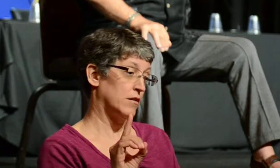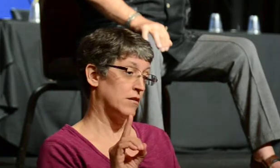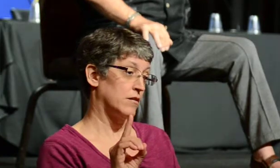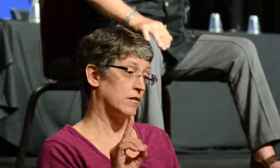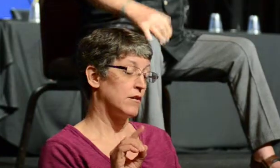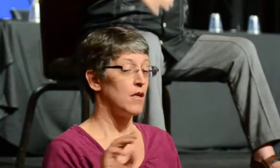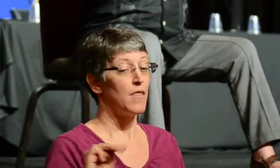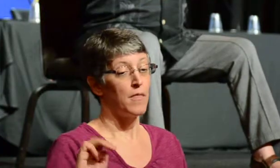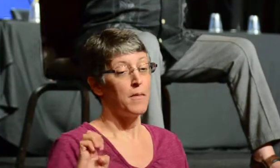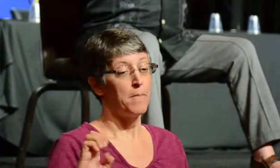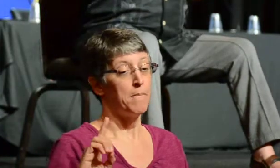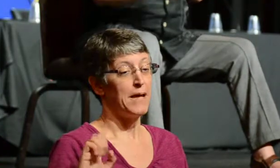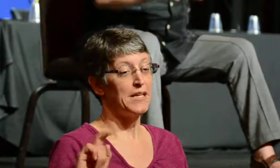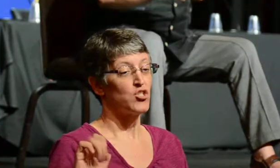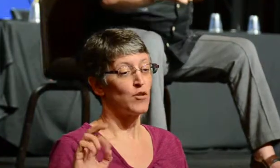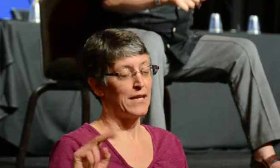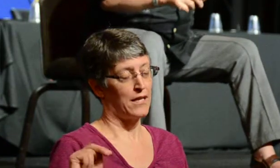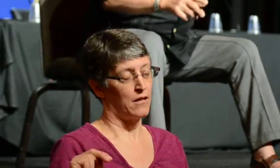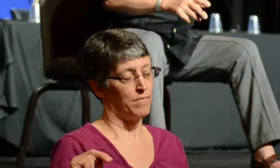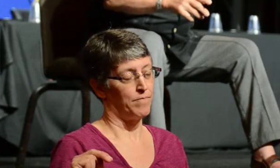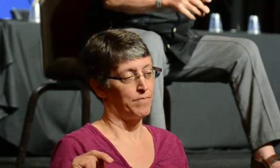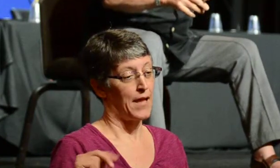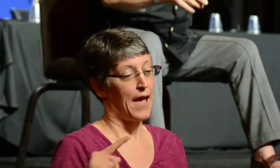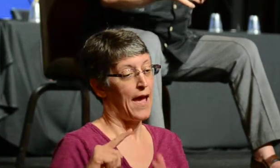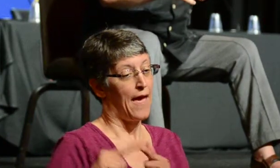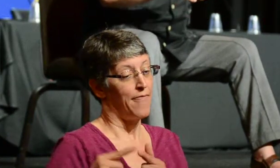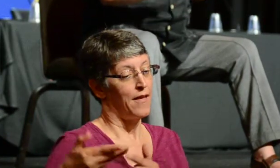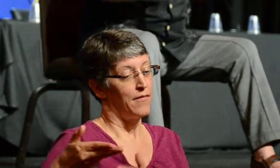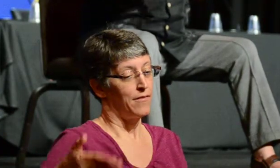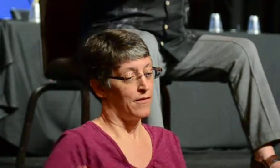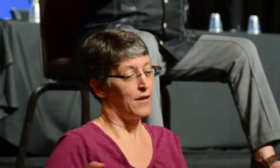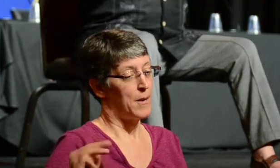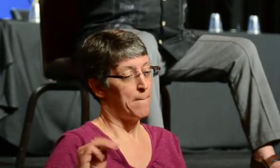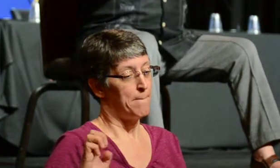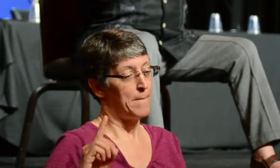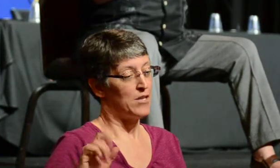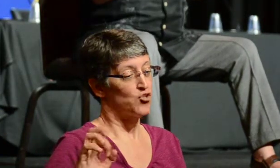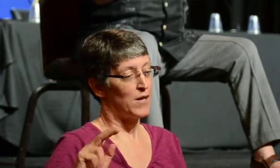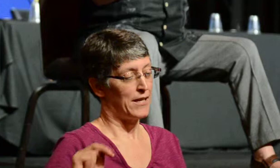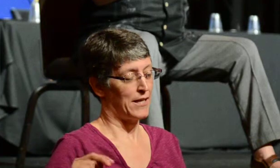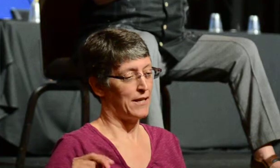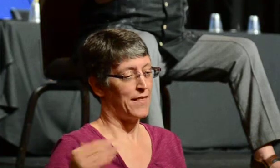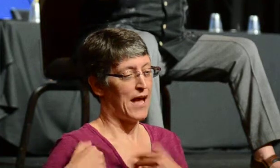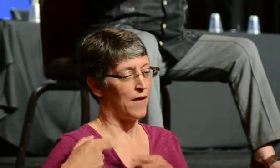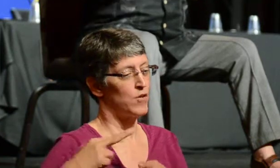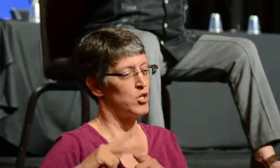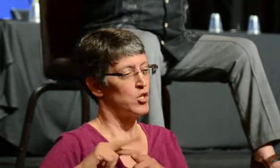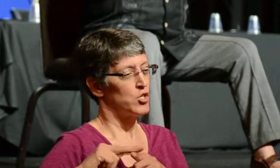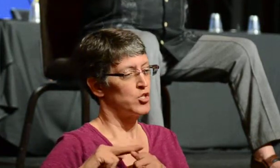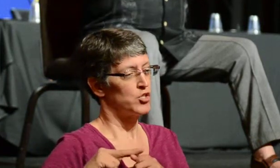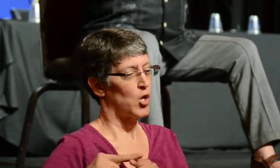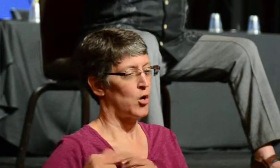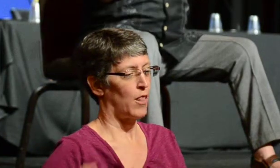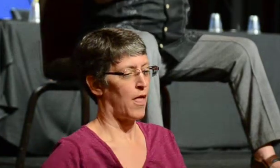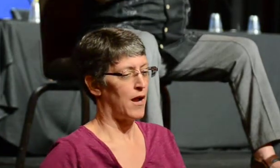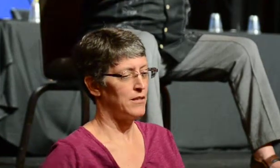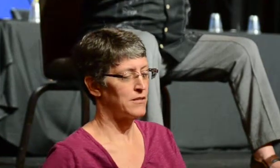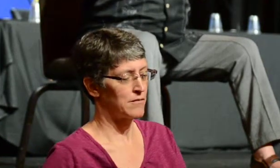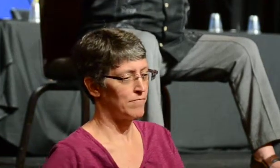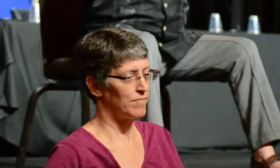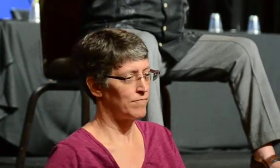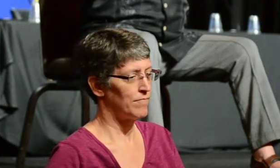the Mediterranean. And under the Mediterranean are salt mines that are